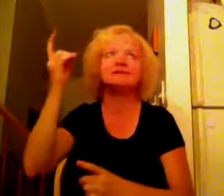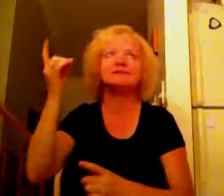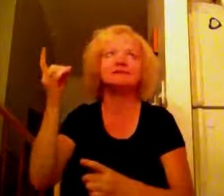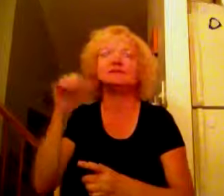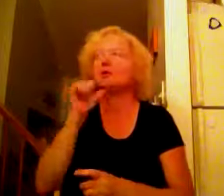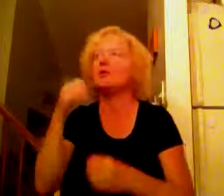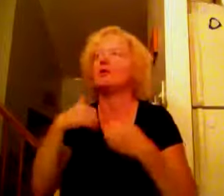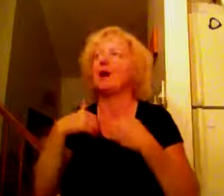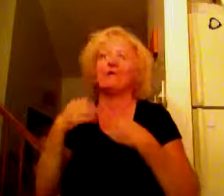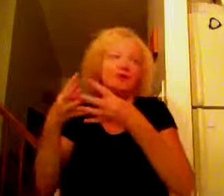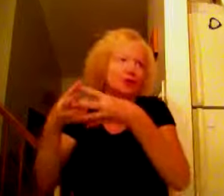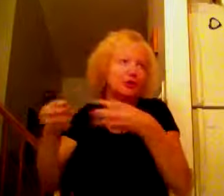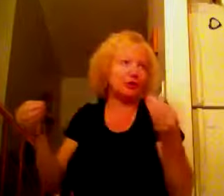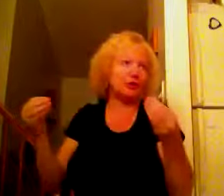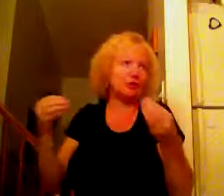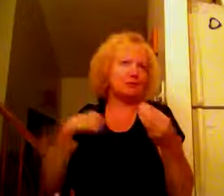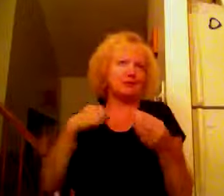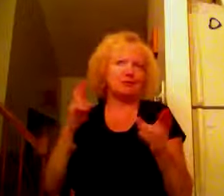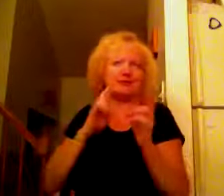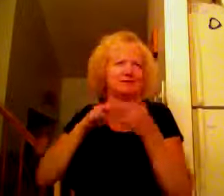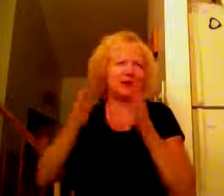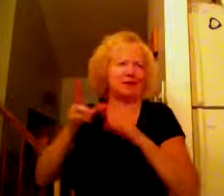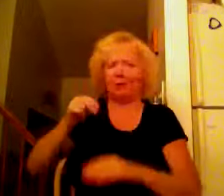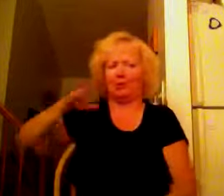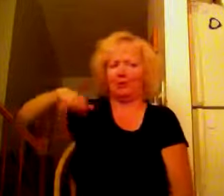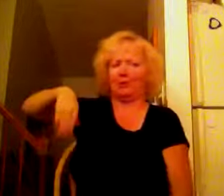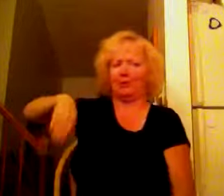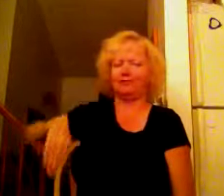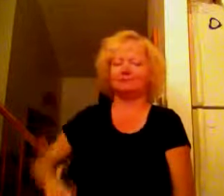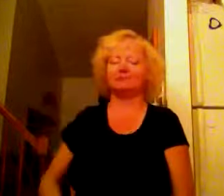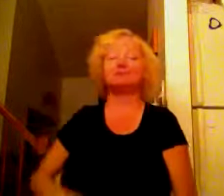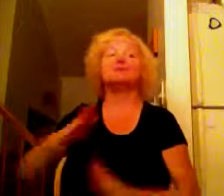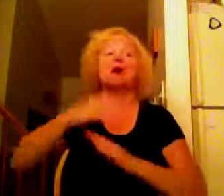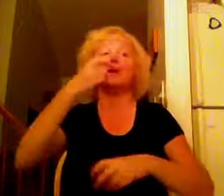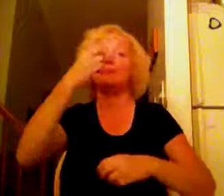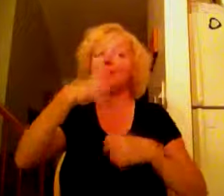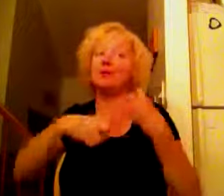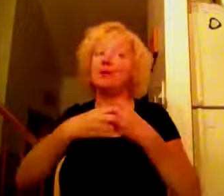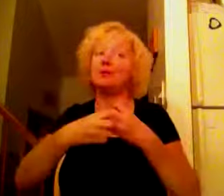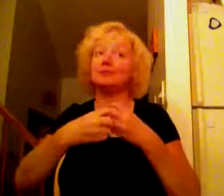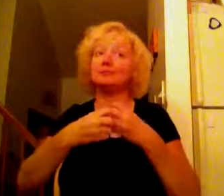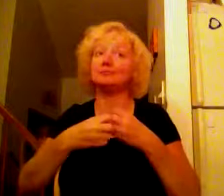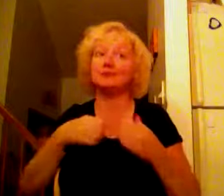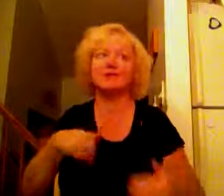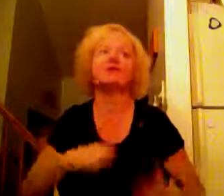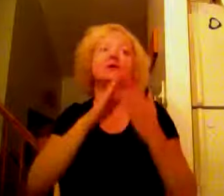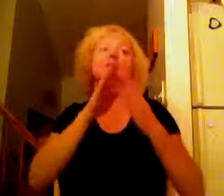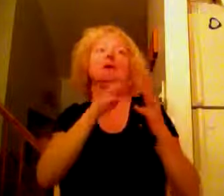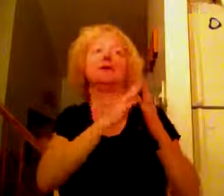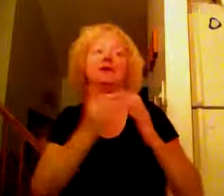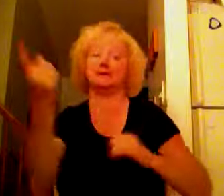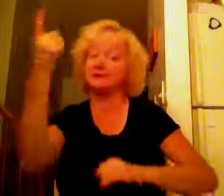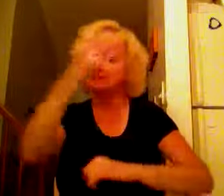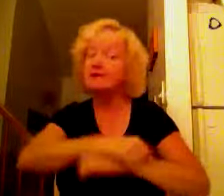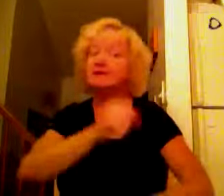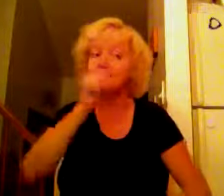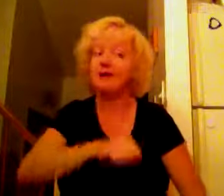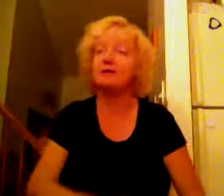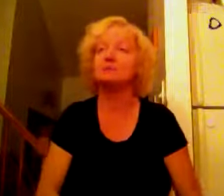and I'm not ready to die. I think it's probably the biggest problem facing America today. I think there could be more education. Yeah. There's nothing that